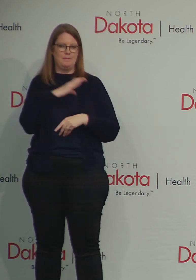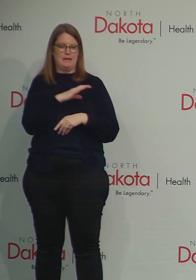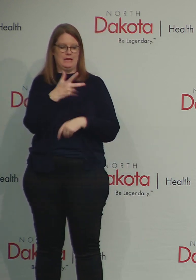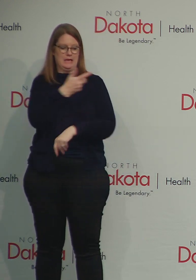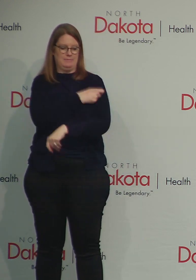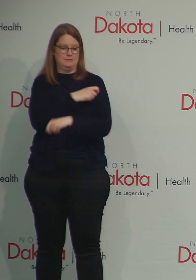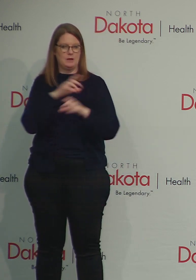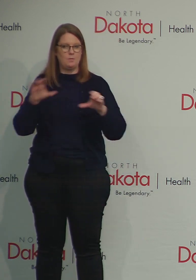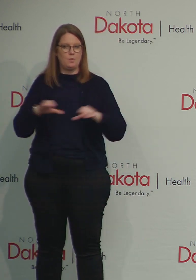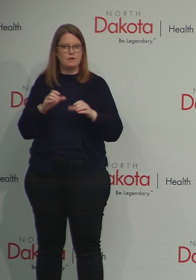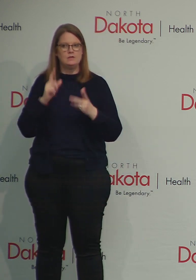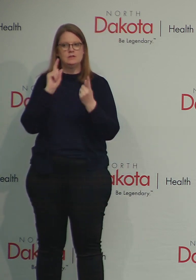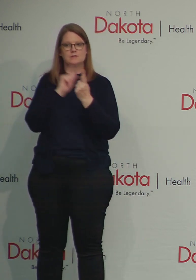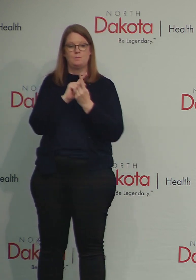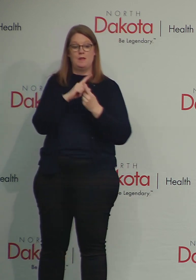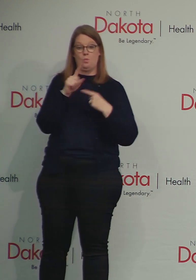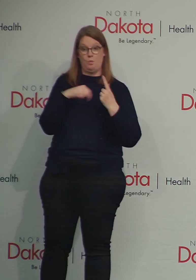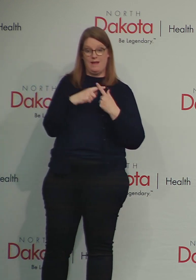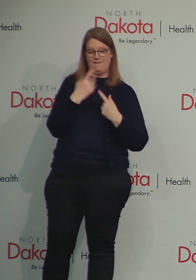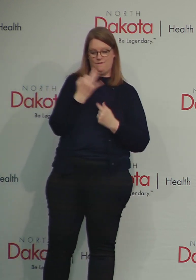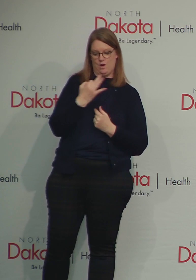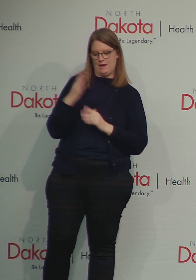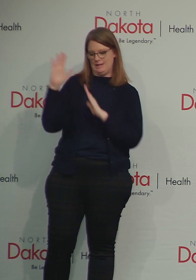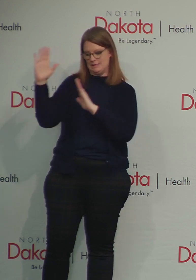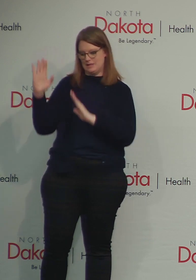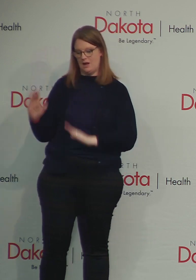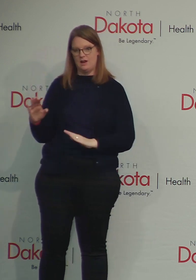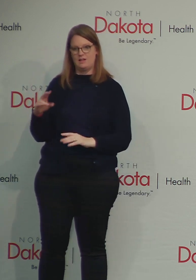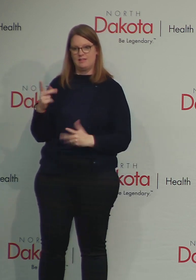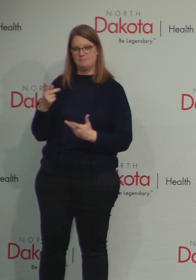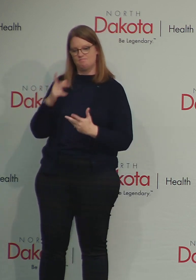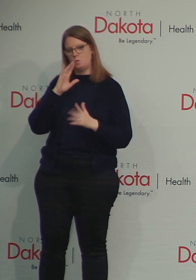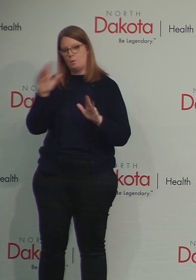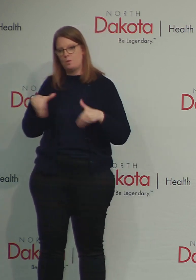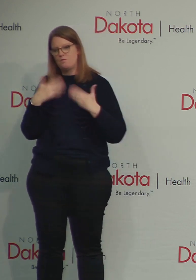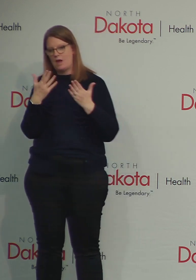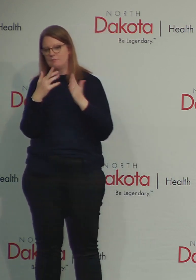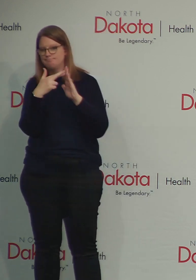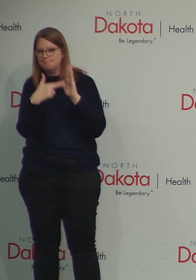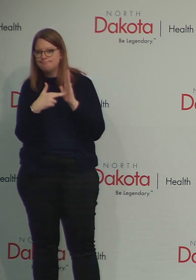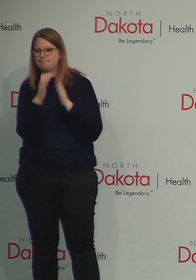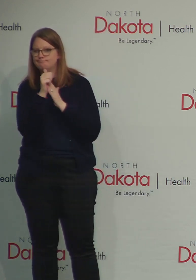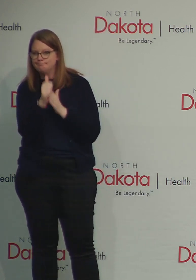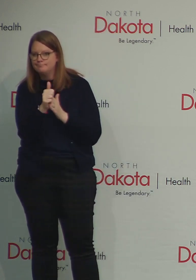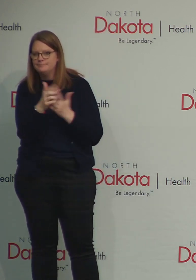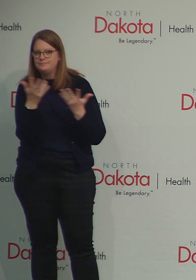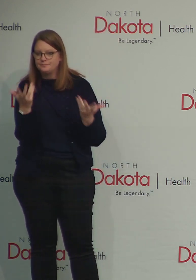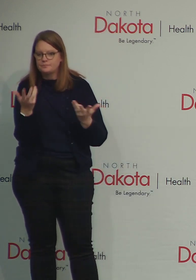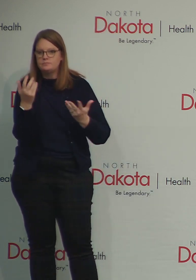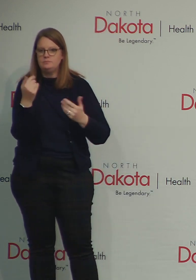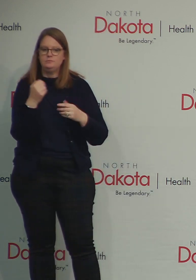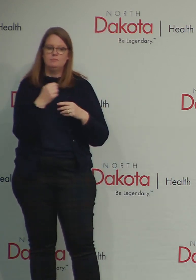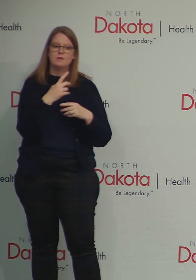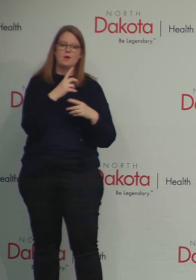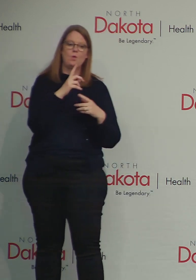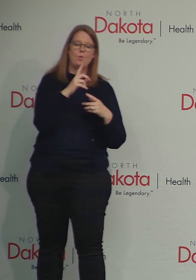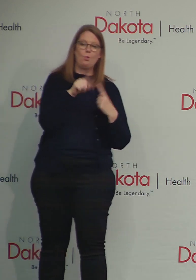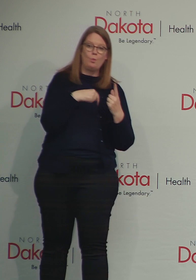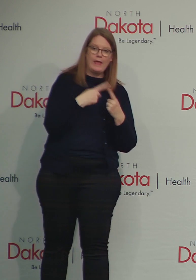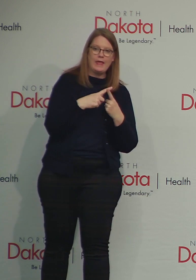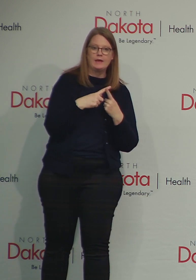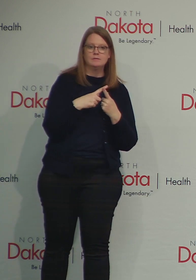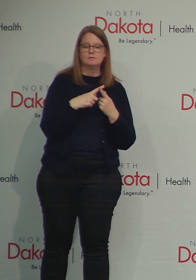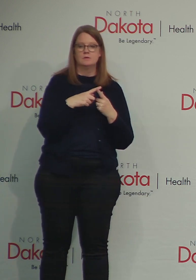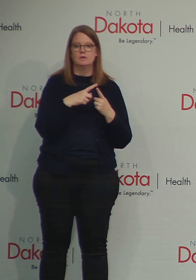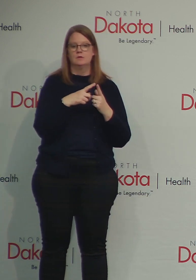Practices, who's meeting Friday and Sunday, will provide some of that guidance as to whether or not and when to vaccinate people who